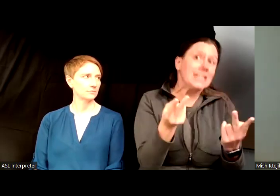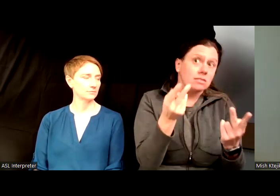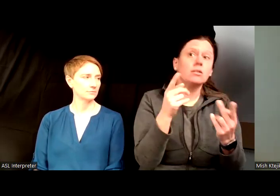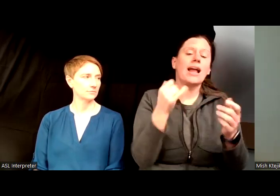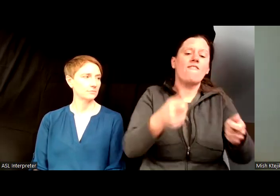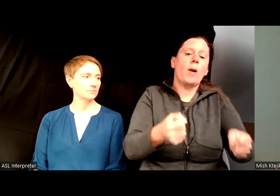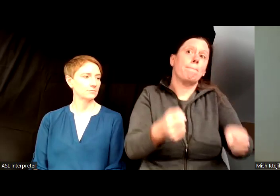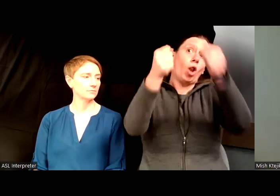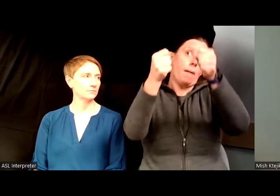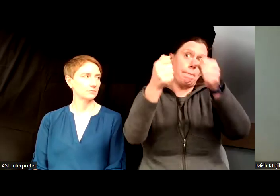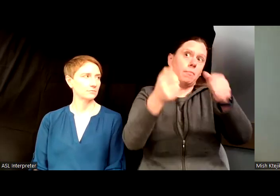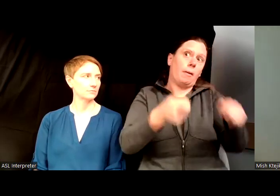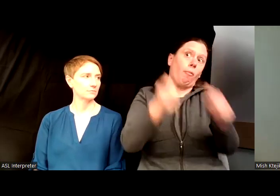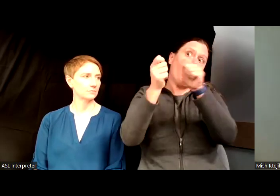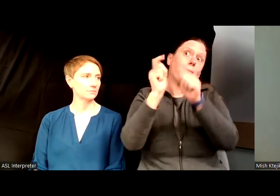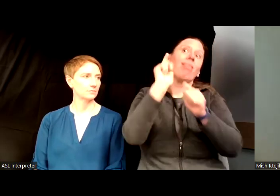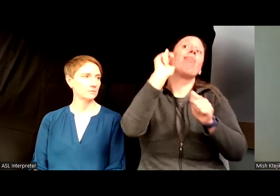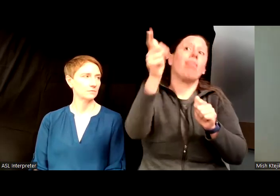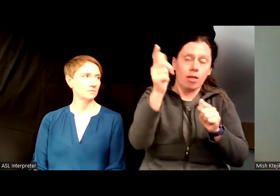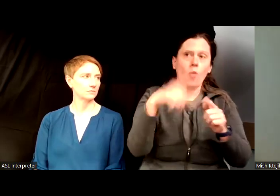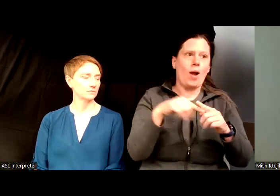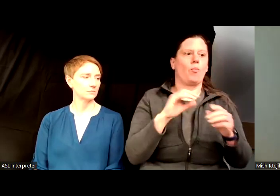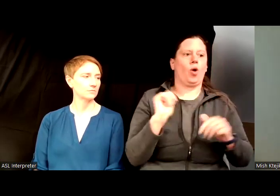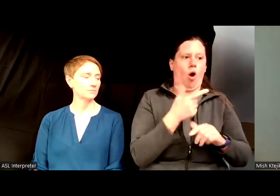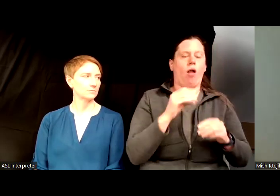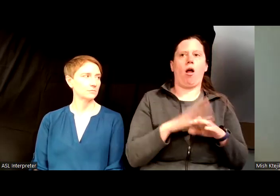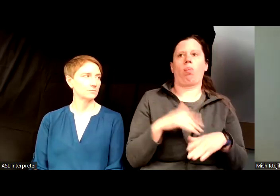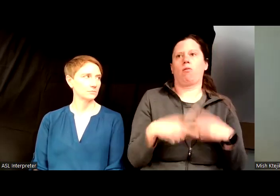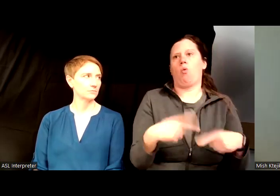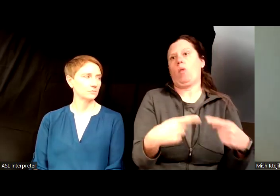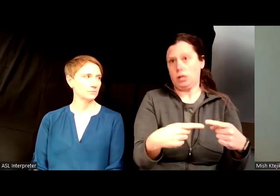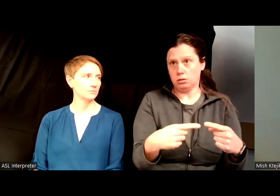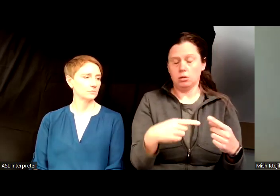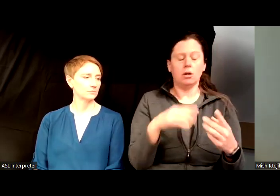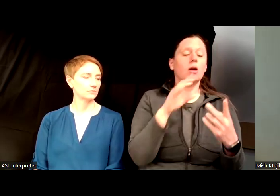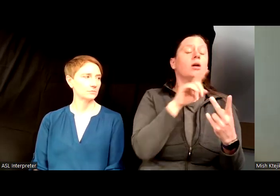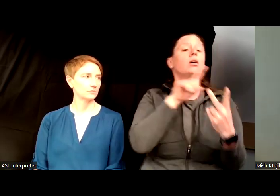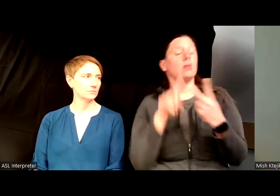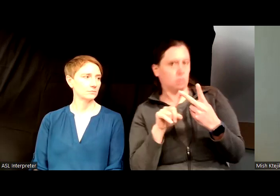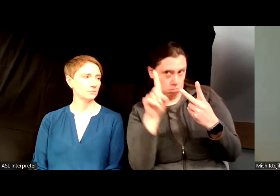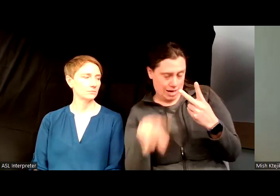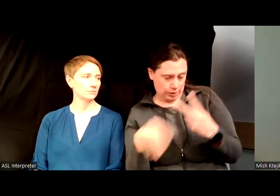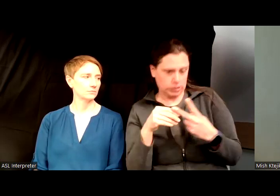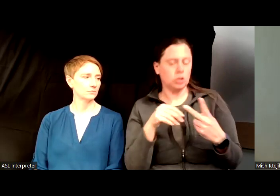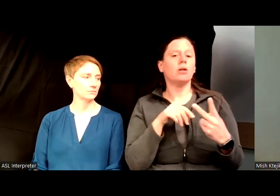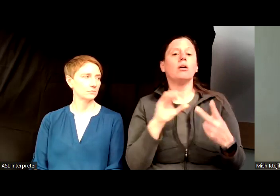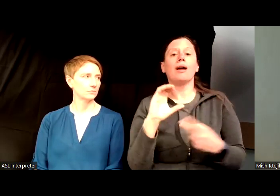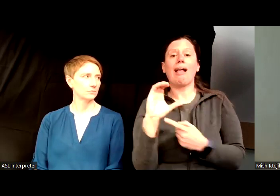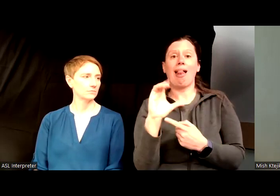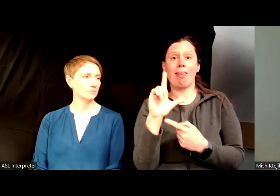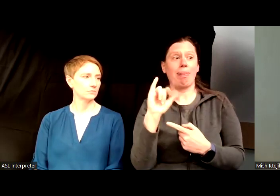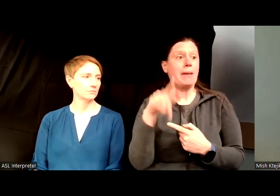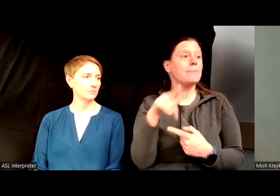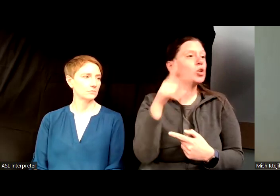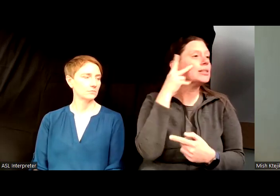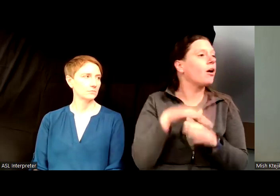to fulfill all the requirements so they can be licensed. And I think that 40 is a good number to start with, and we can increase it over time. Jack